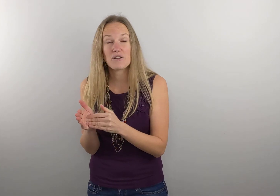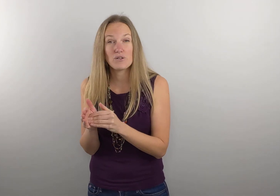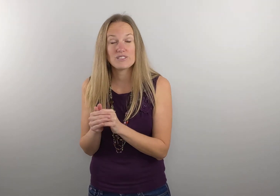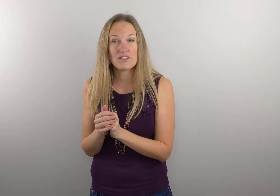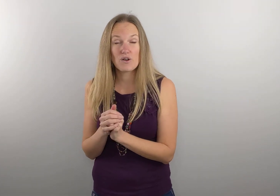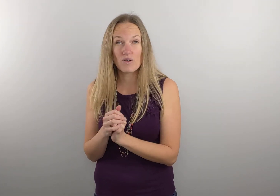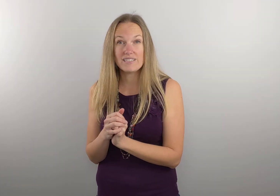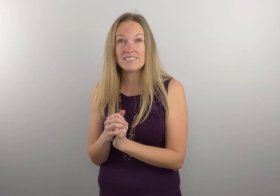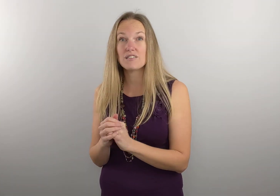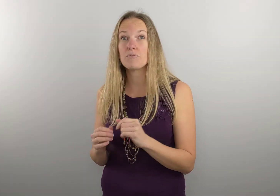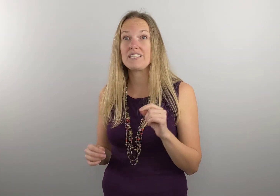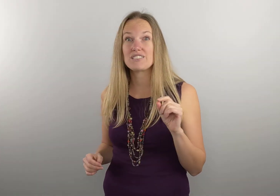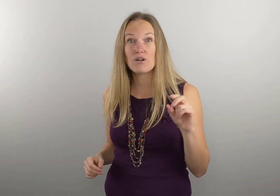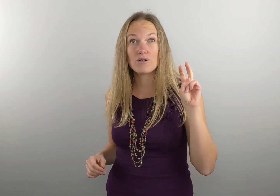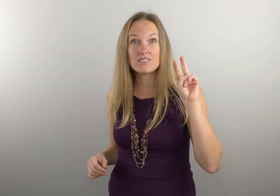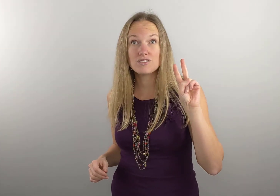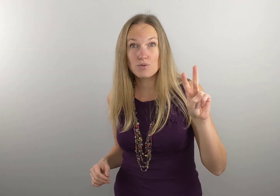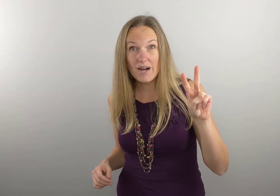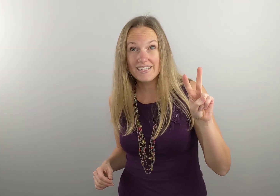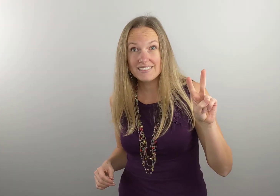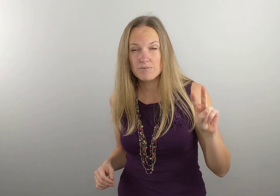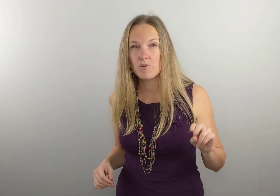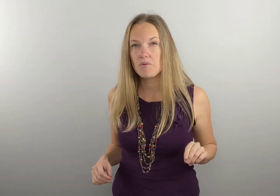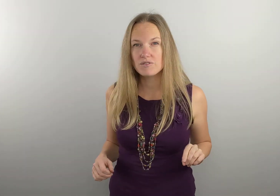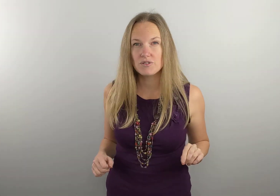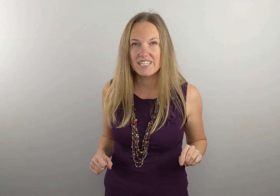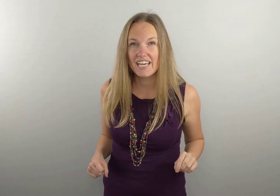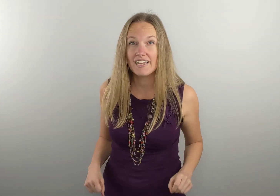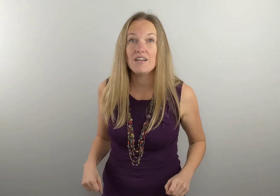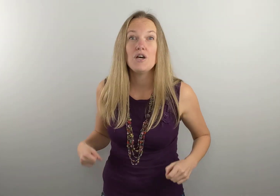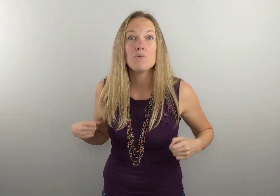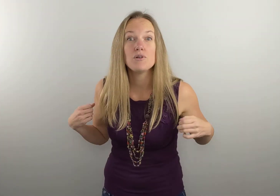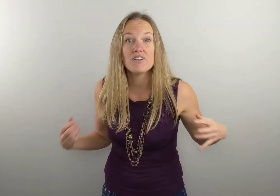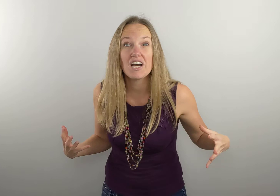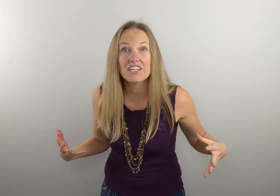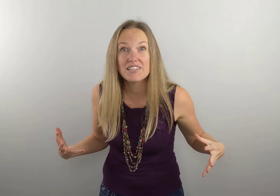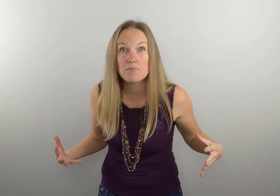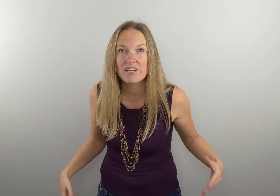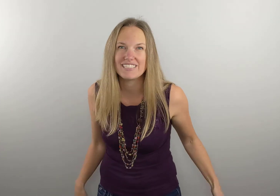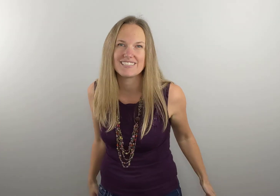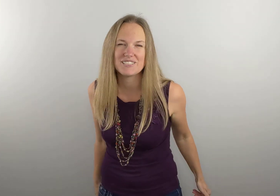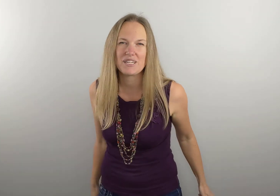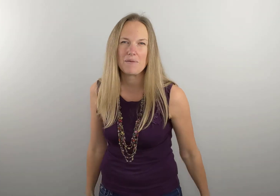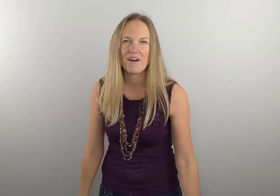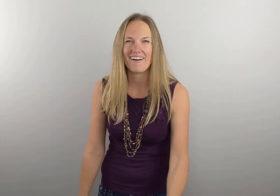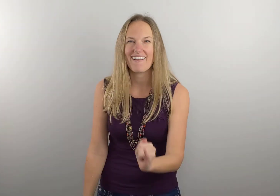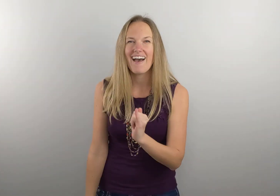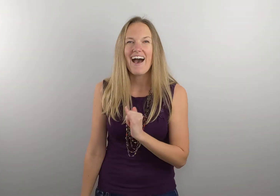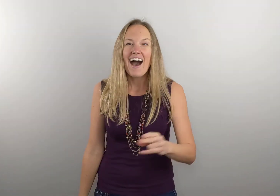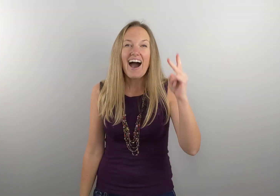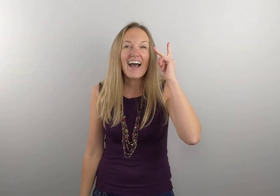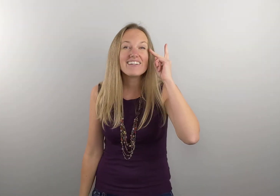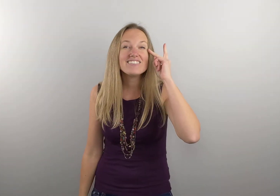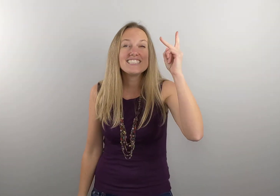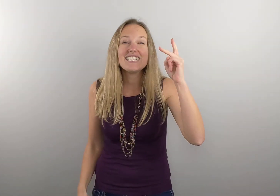goes to the chorus, and it repeats the chorus twice, but we won't do it again. Moving on to the bridge, the tricky part. I've seen